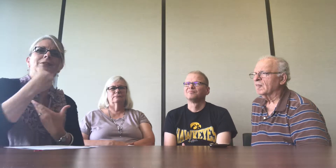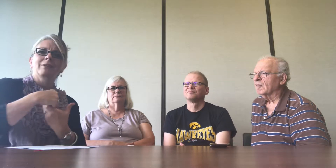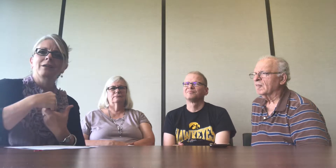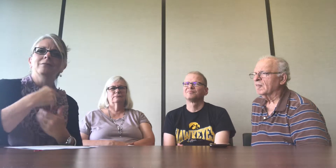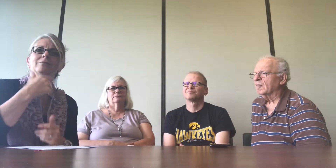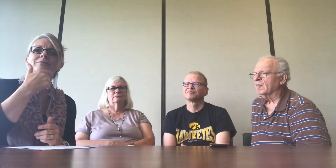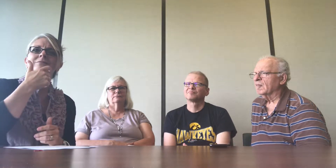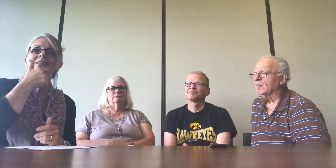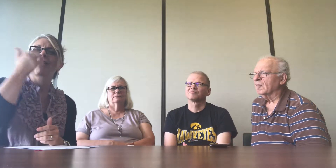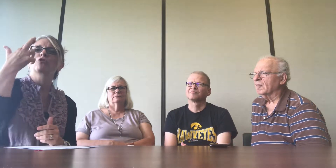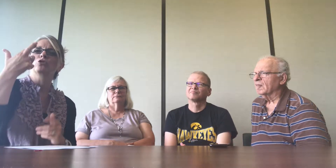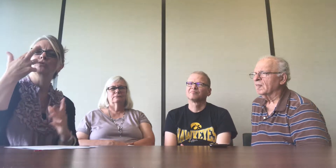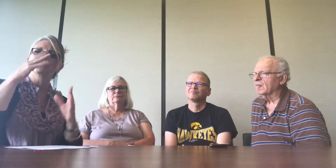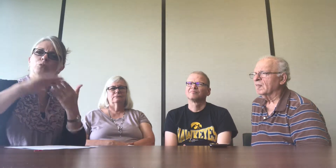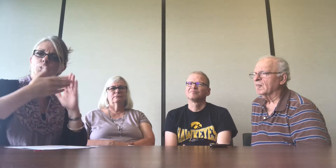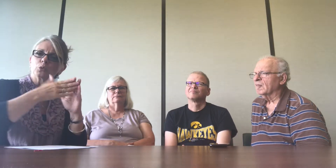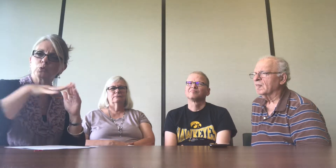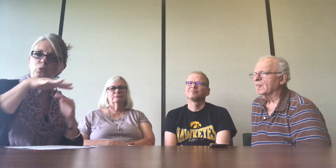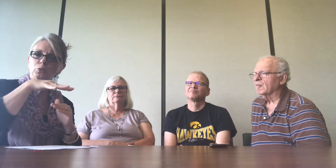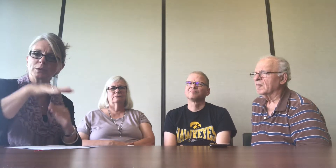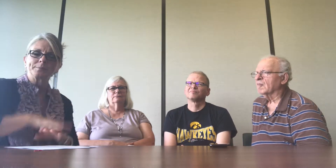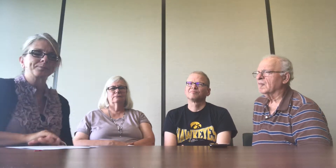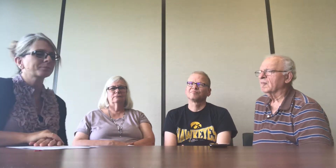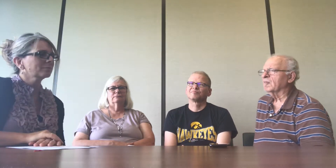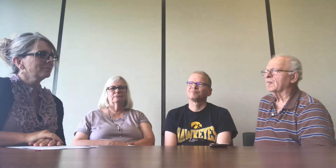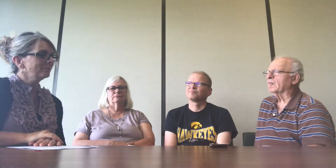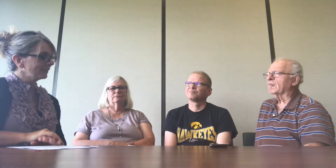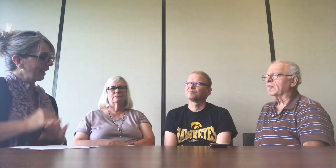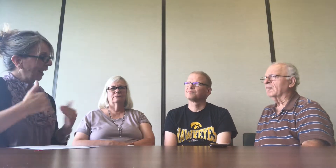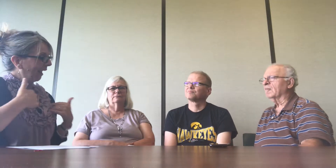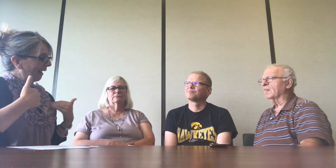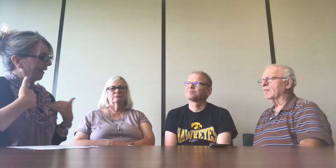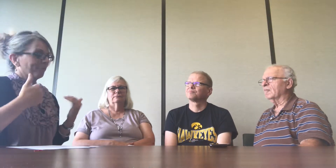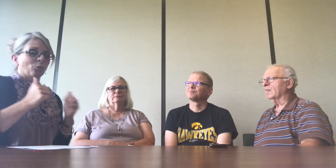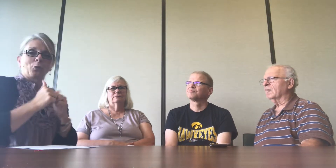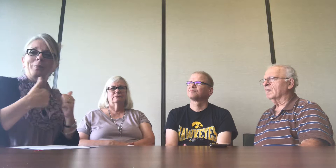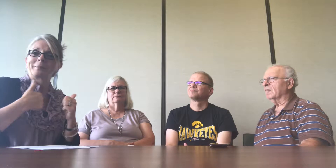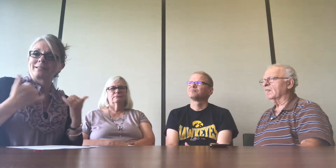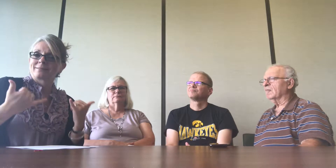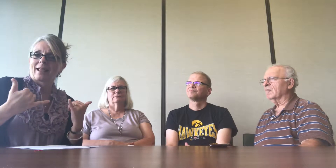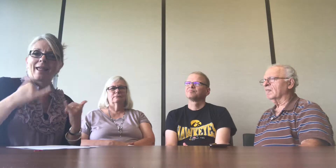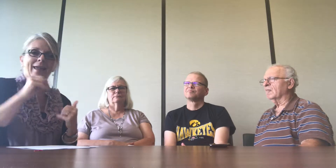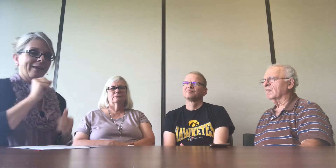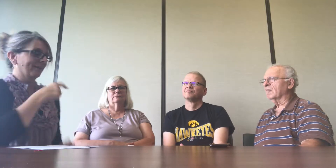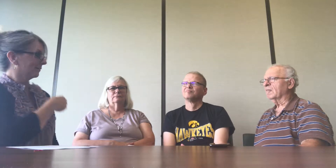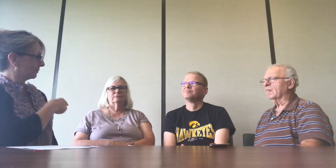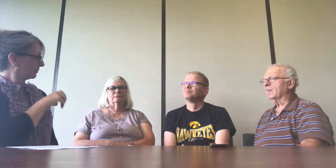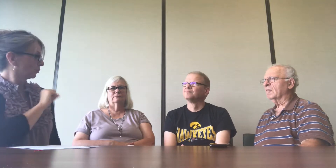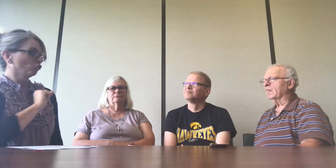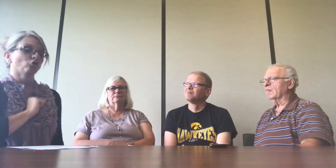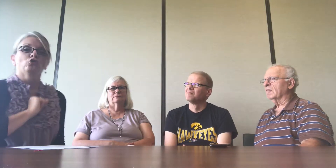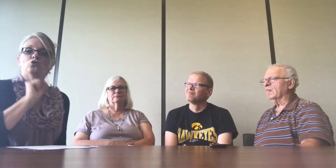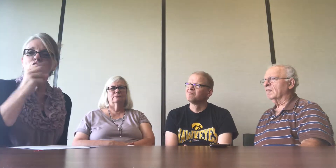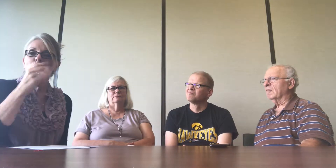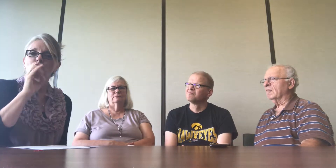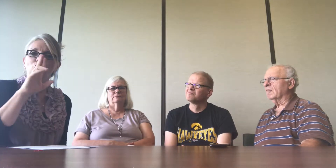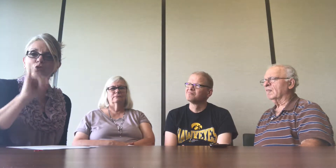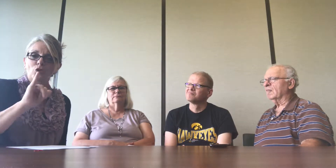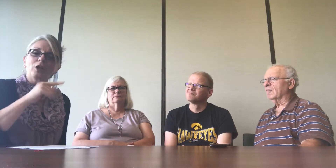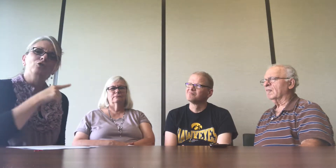discuss what we can do within the elder community. With me today I have